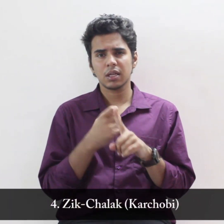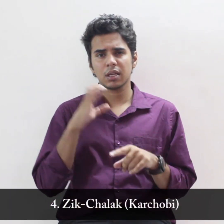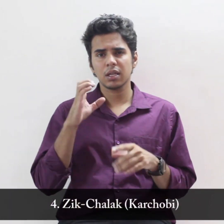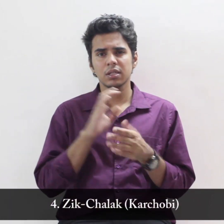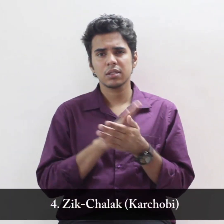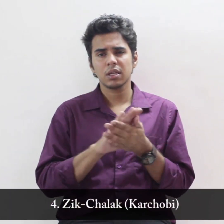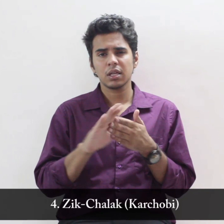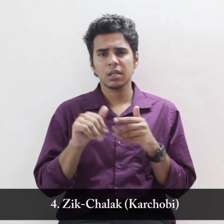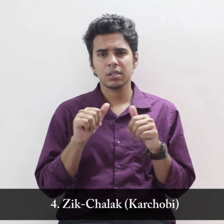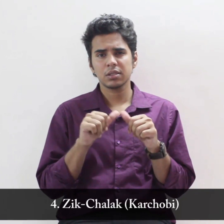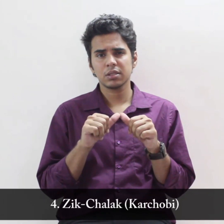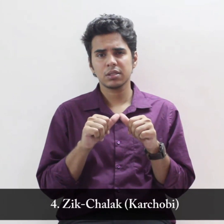Karchobi.